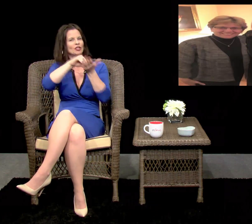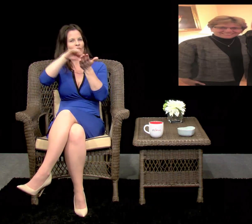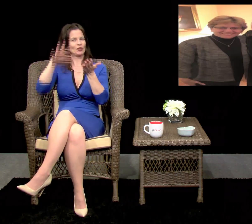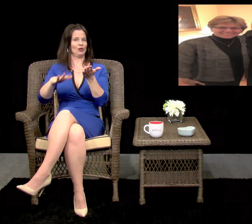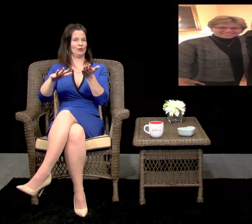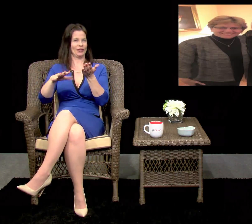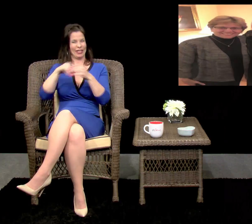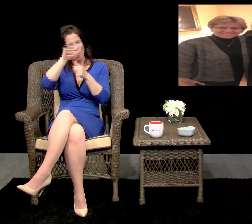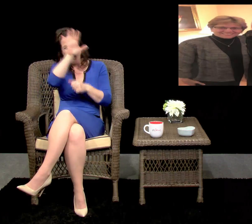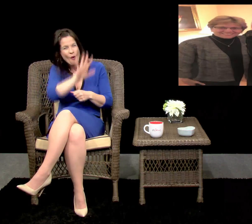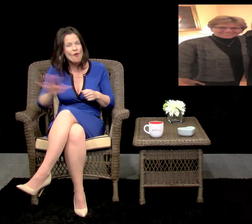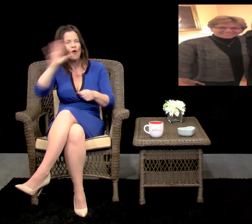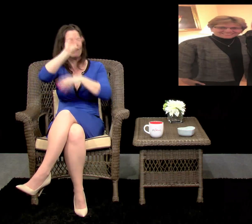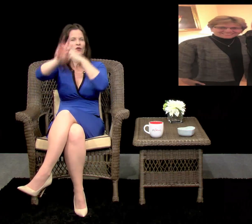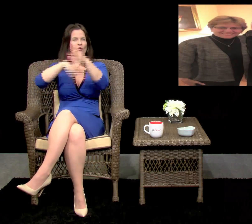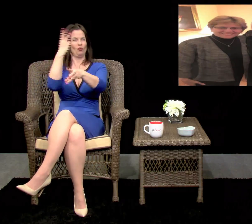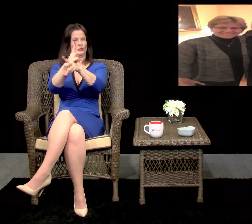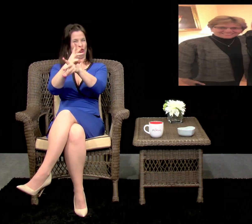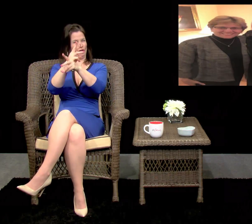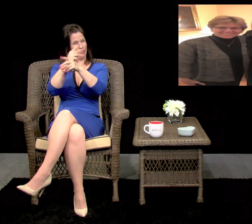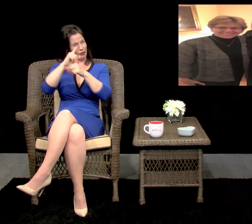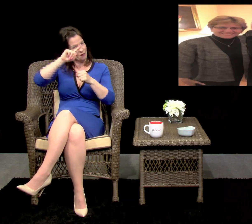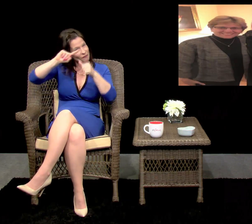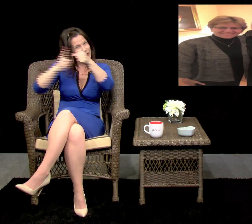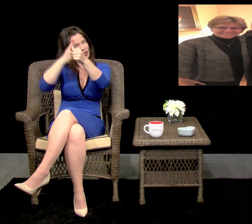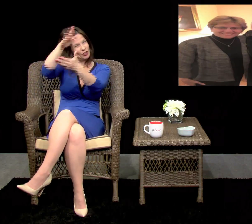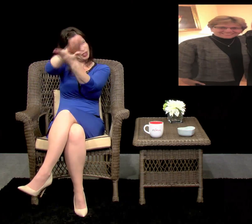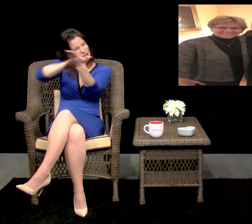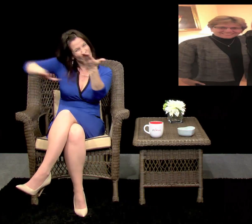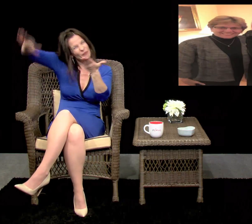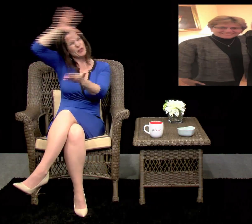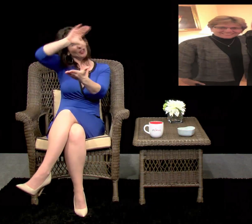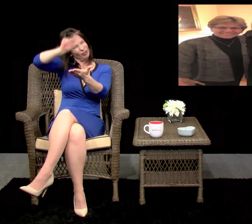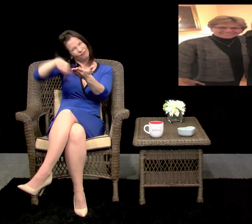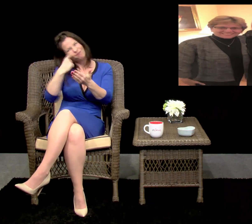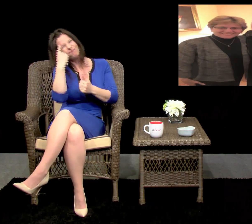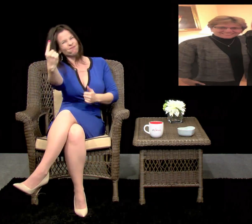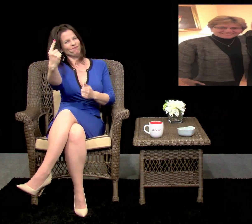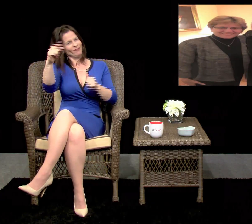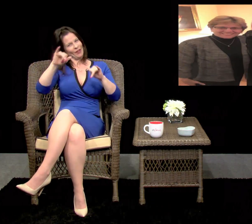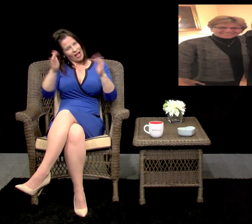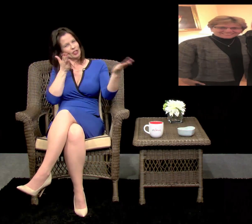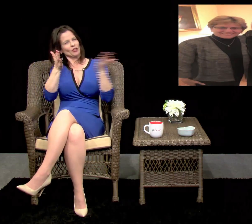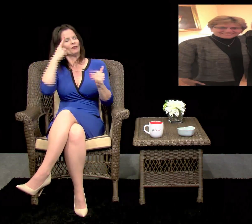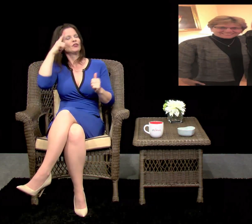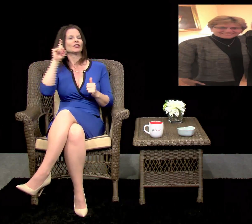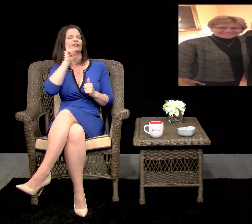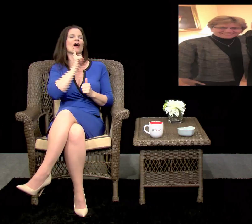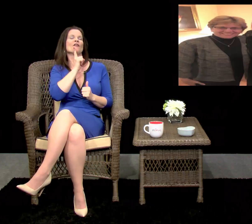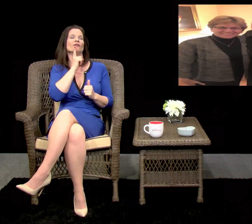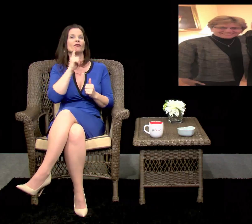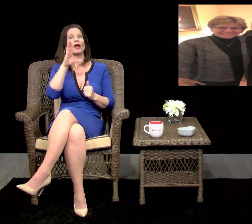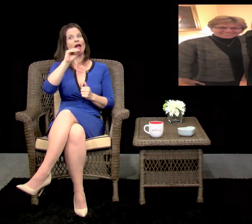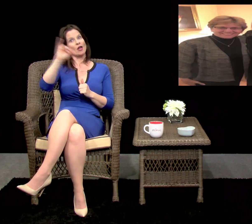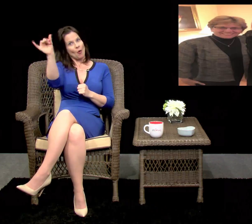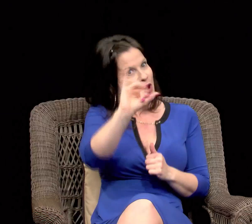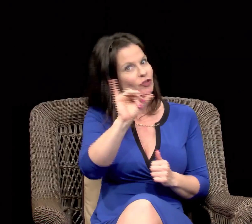And she is here for deaf students all over the world. And it's the first college of its kind, first university of